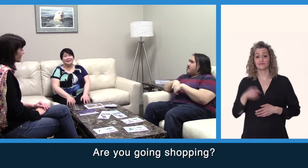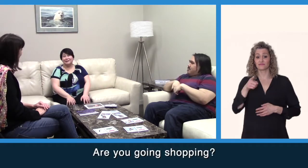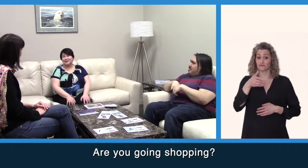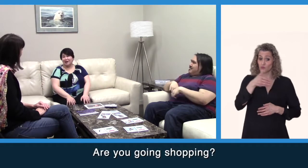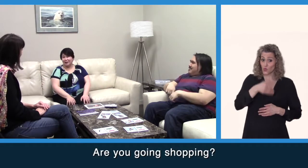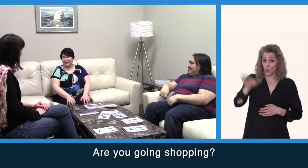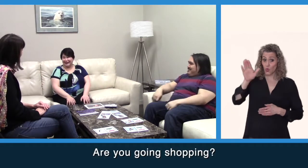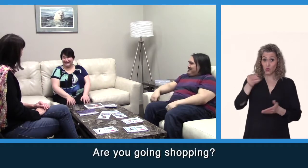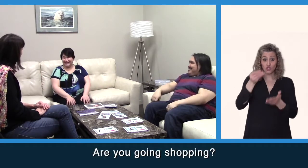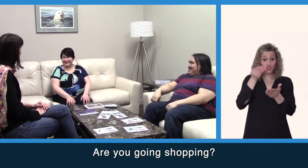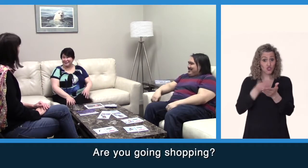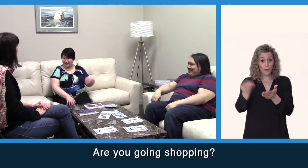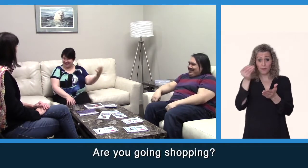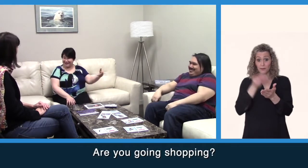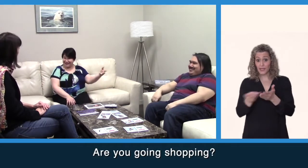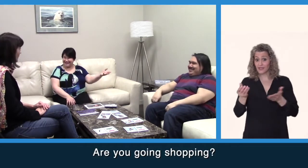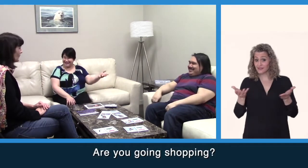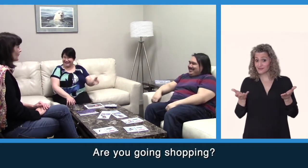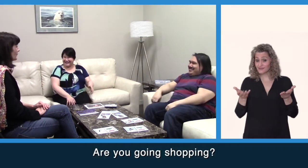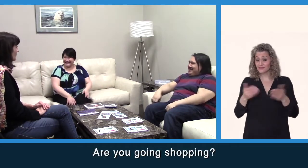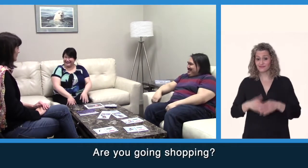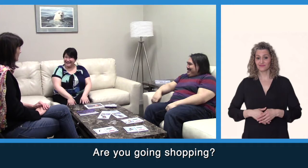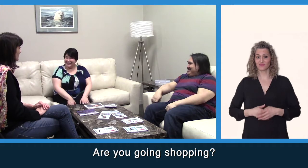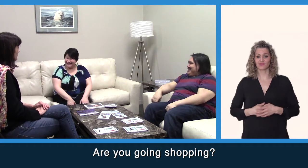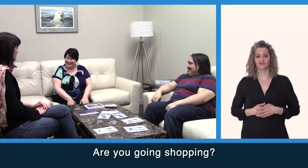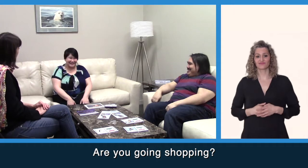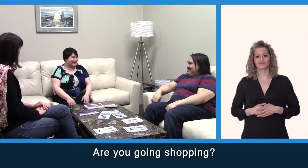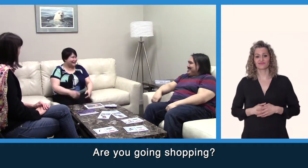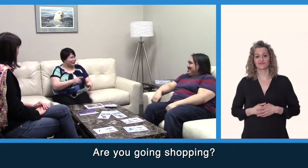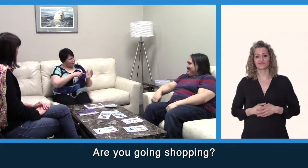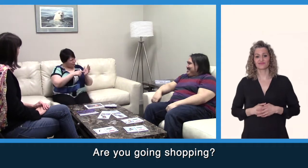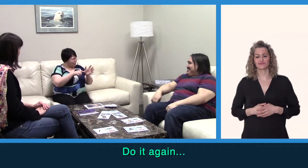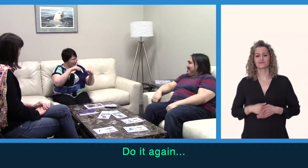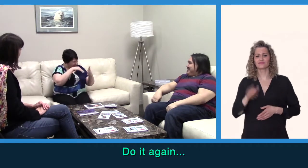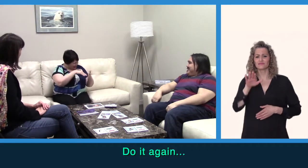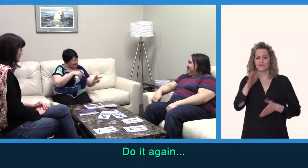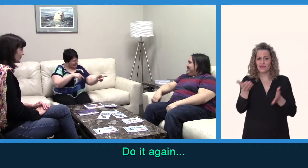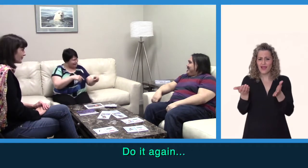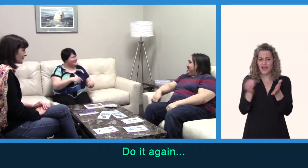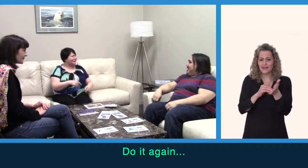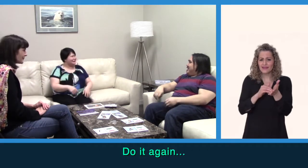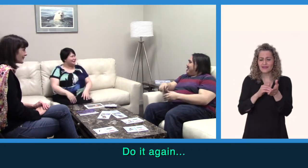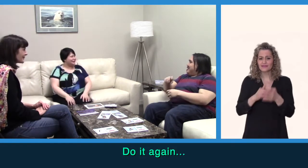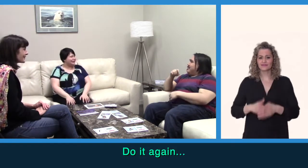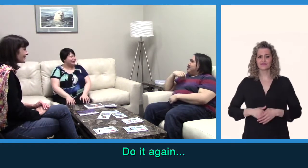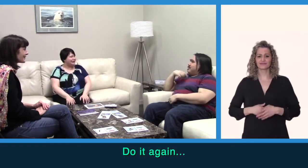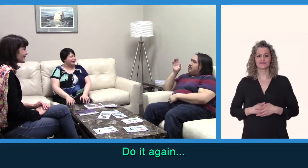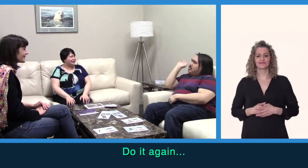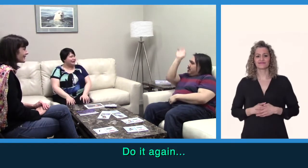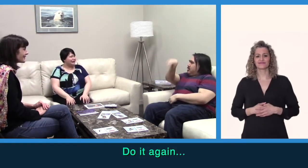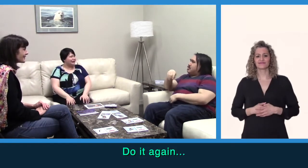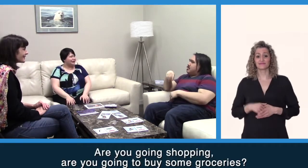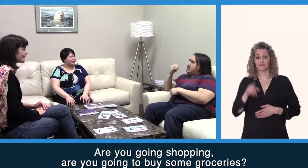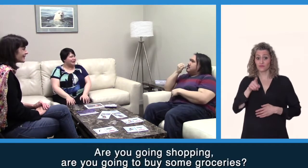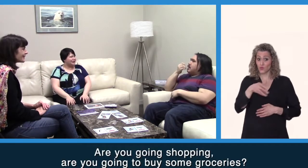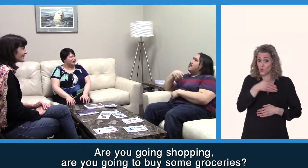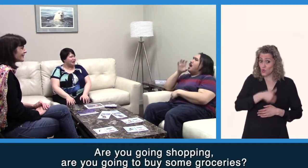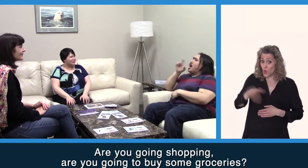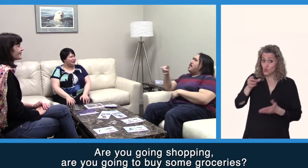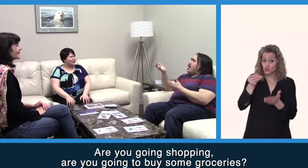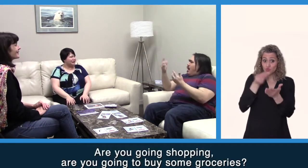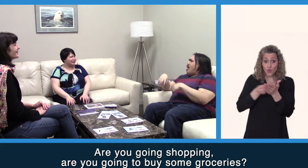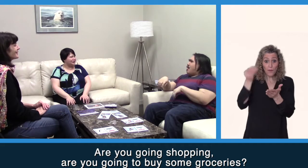Are you gonna go shopping? That's what she says. Do it again. Did you? Are you